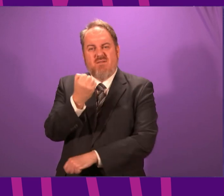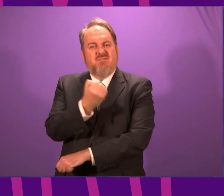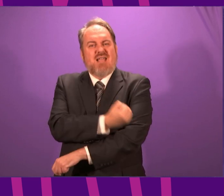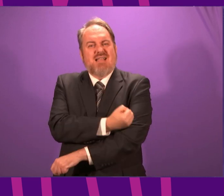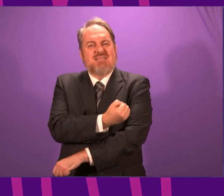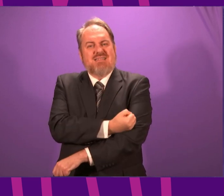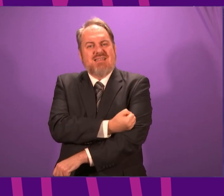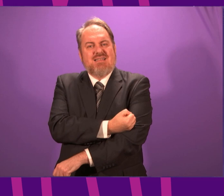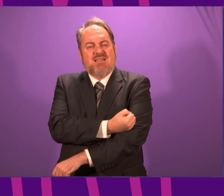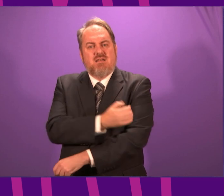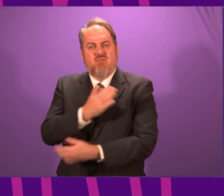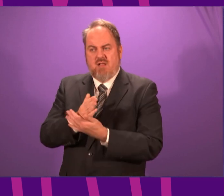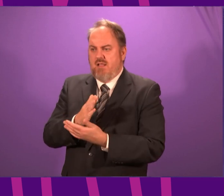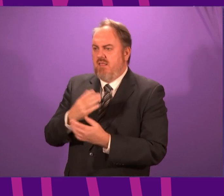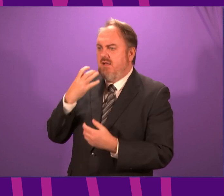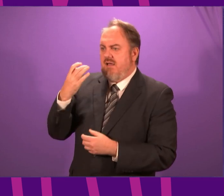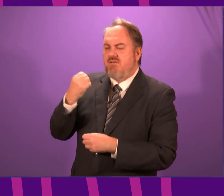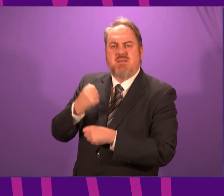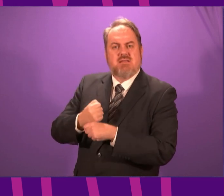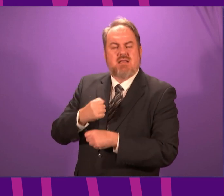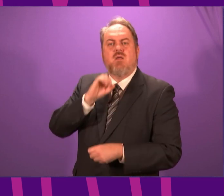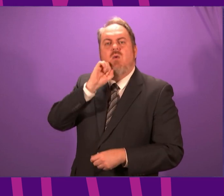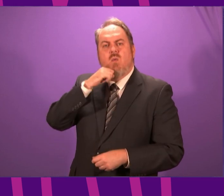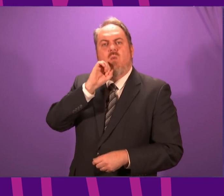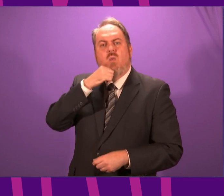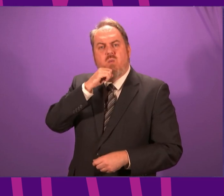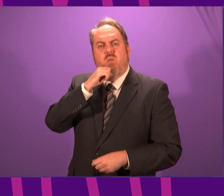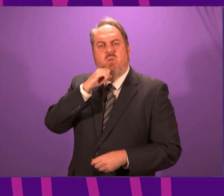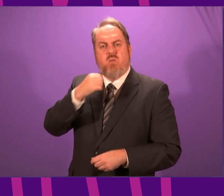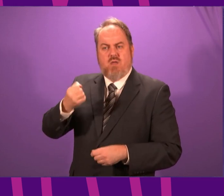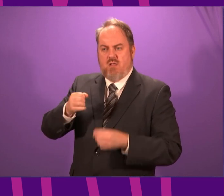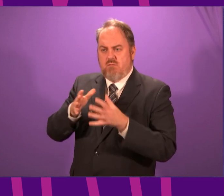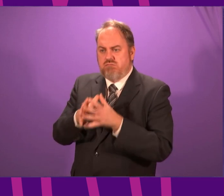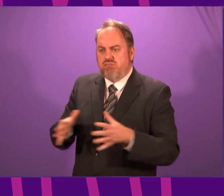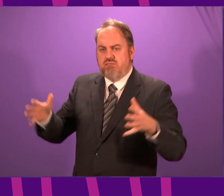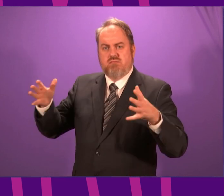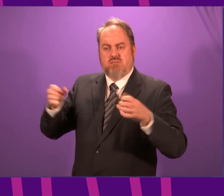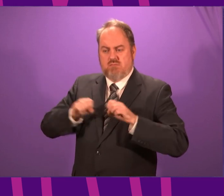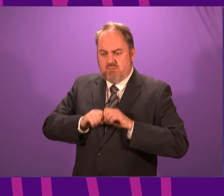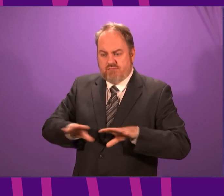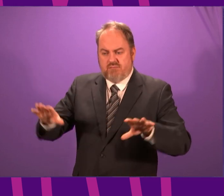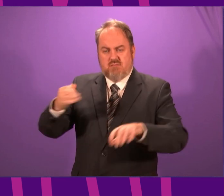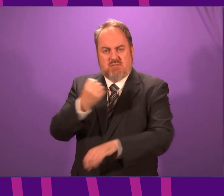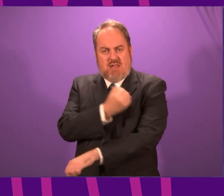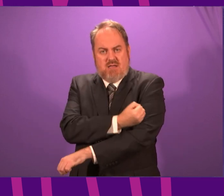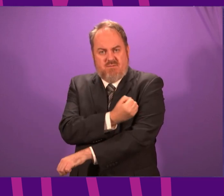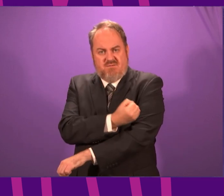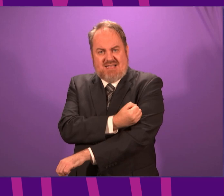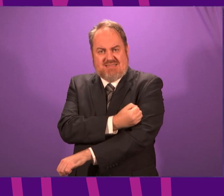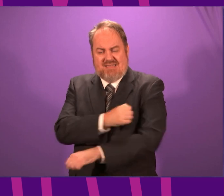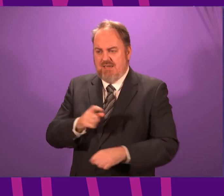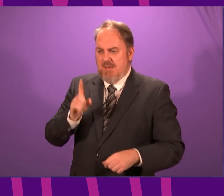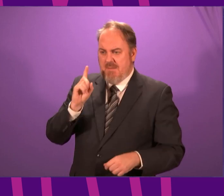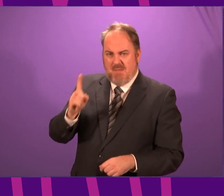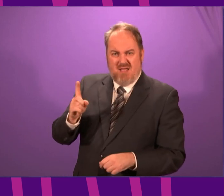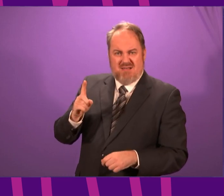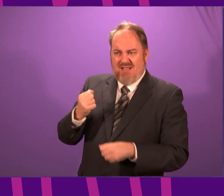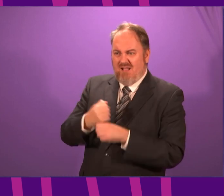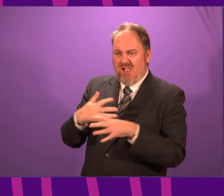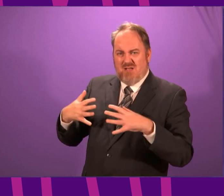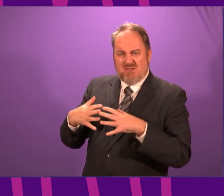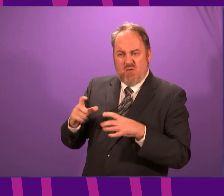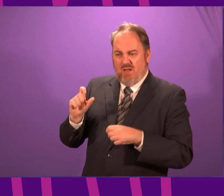Despite the Scottish Government pledging to scale up the seasonal flu vaccine programme, its rollout in Greater Glasgow and Clyde has been